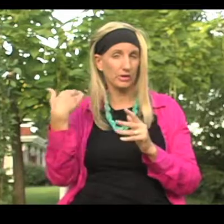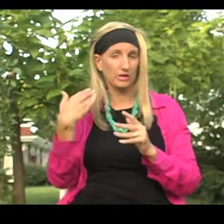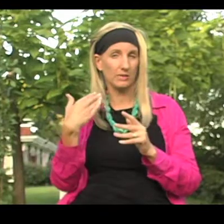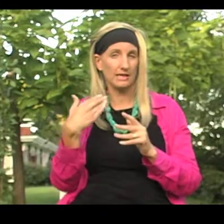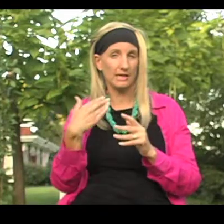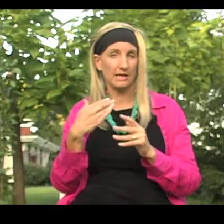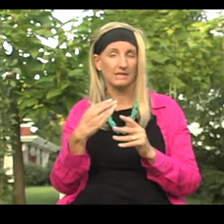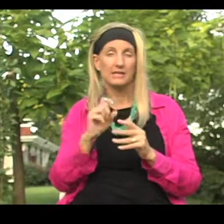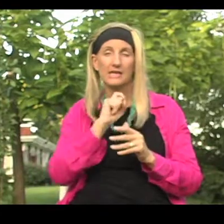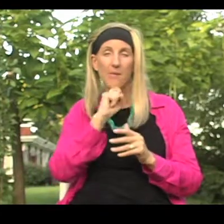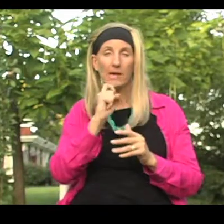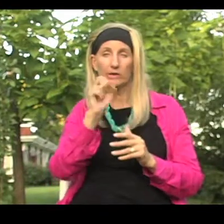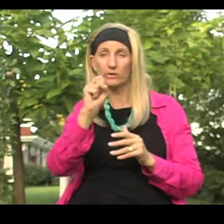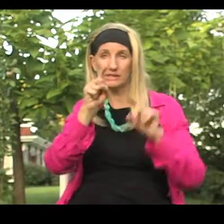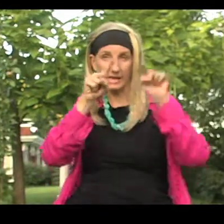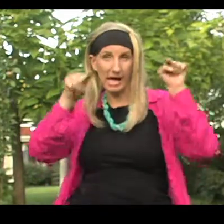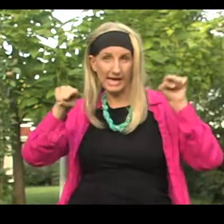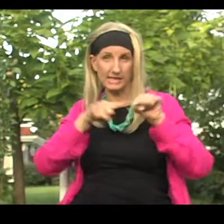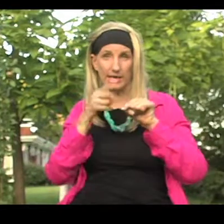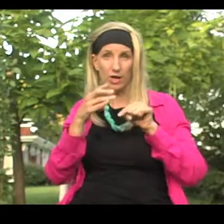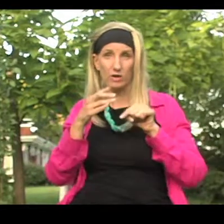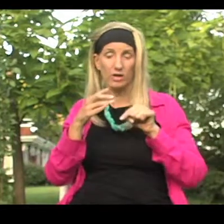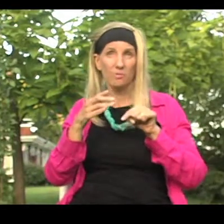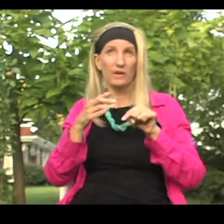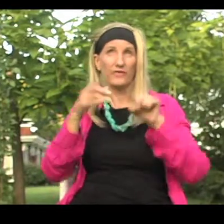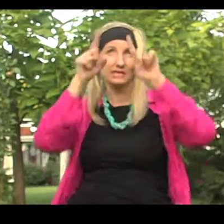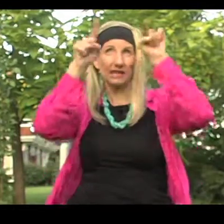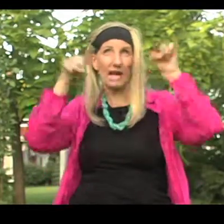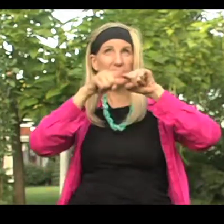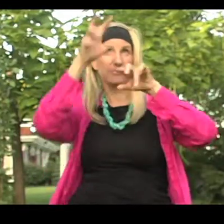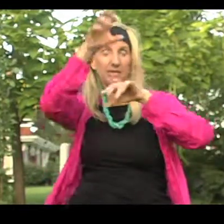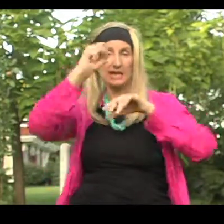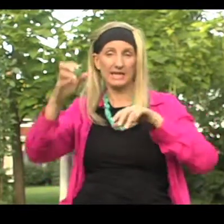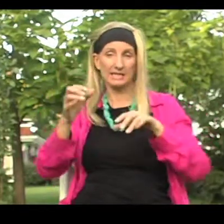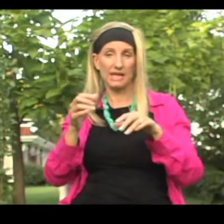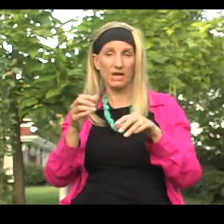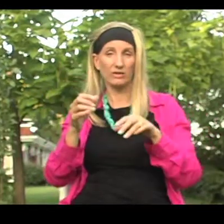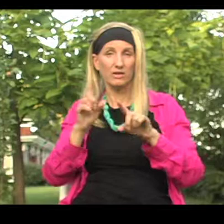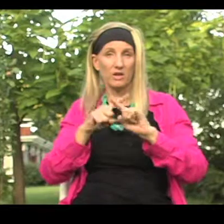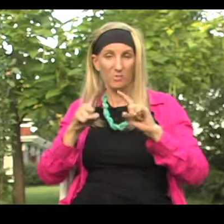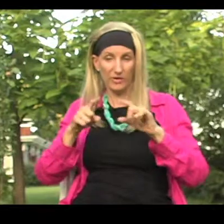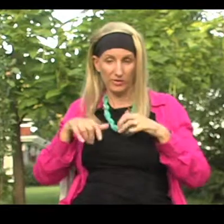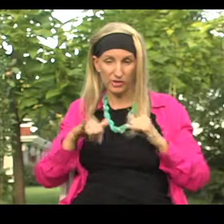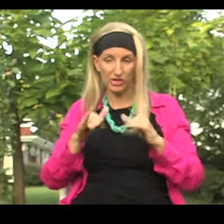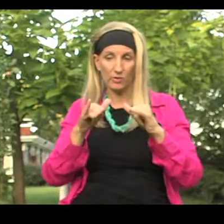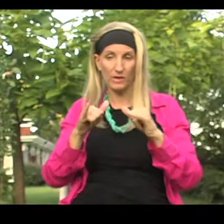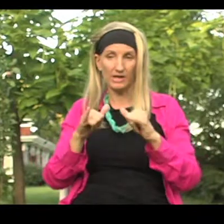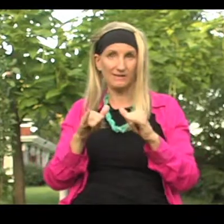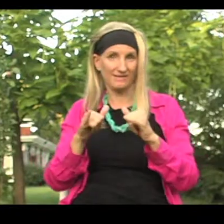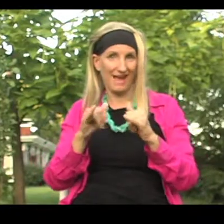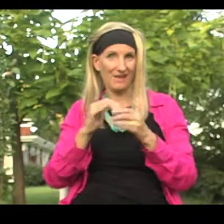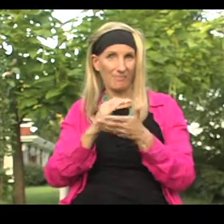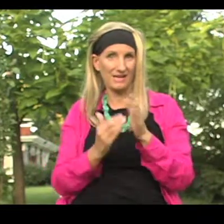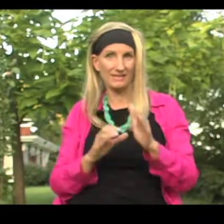to be a metal sign there, but the sign had been taken down But there still was that piece of